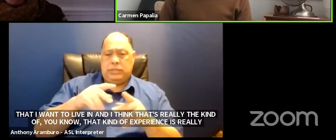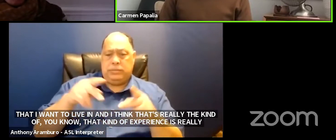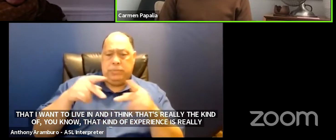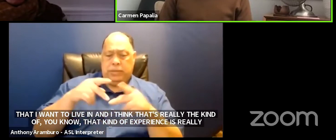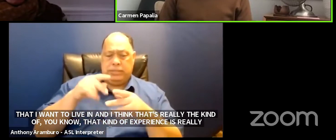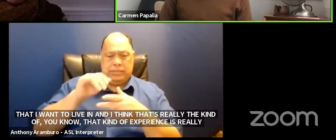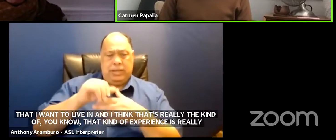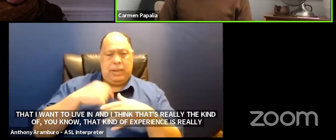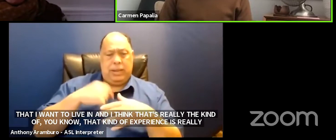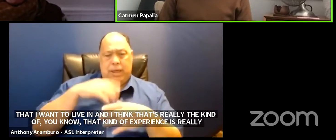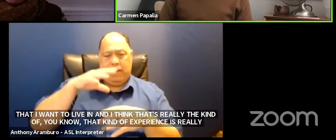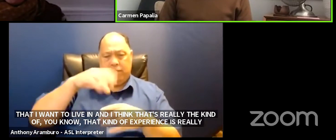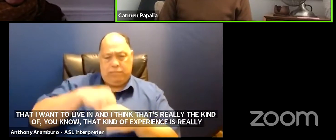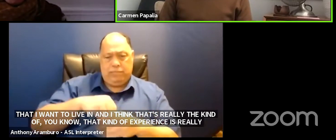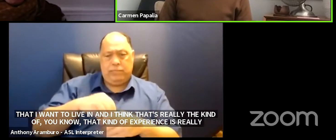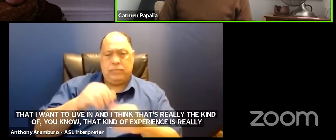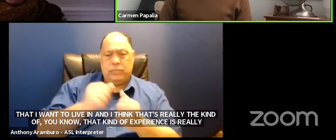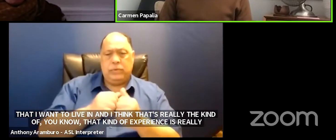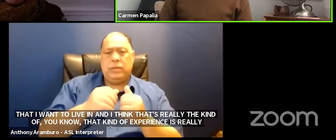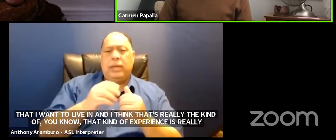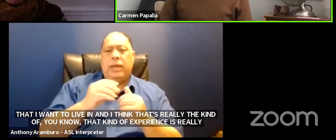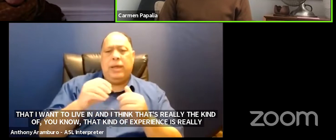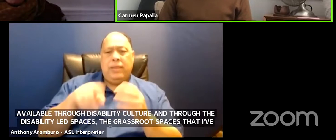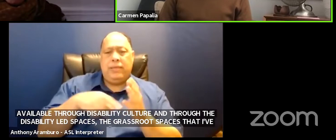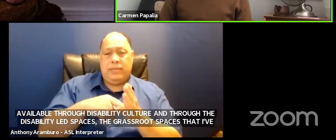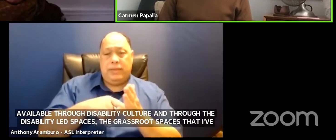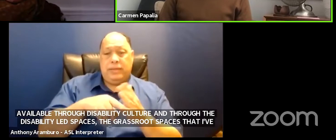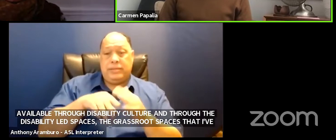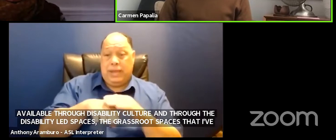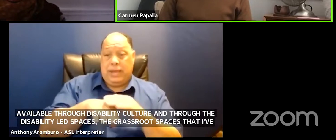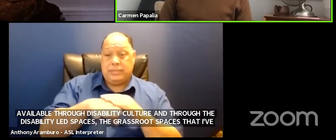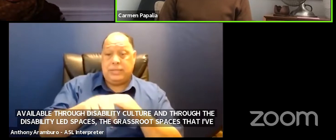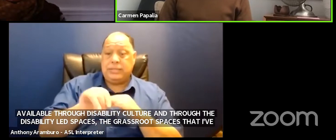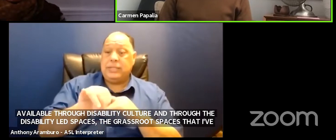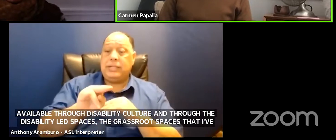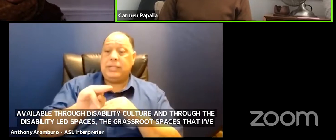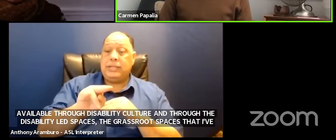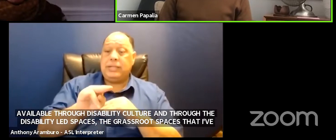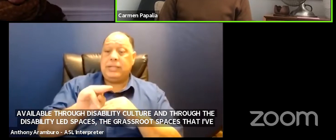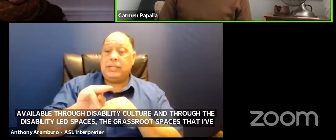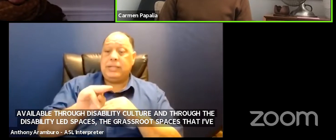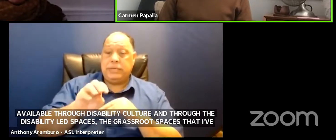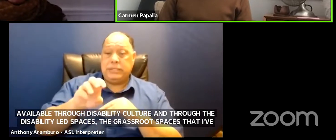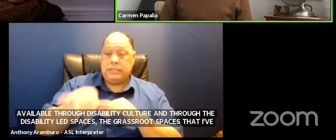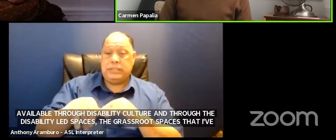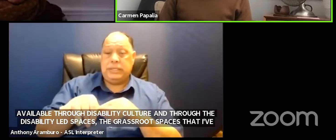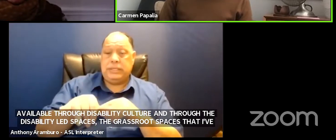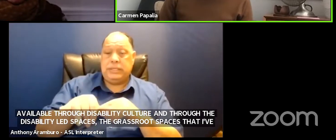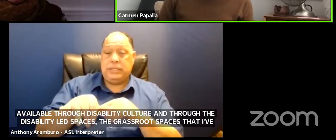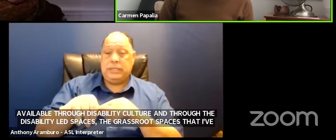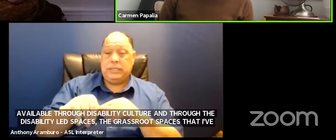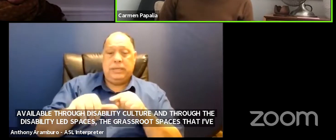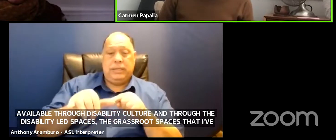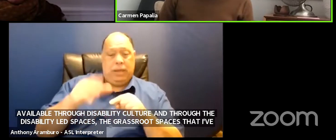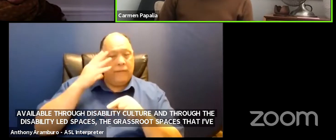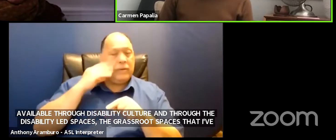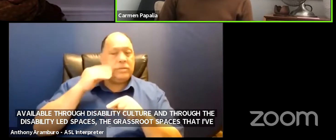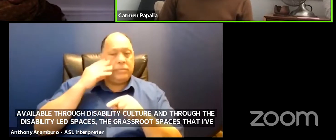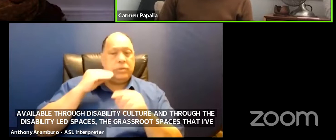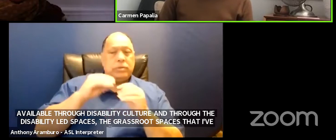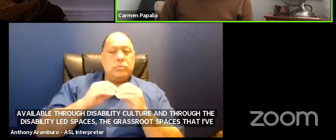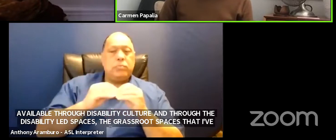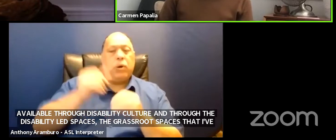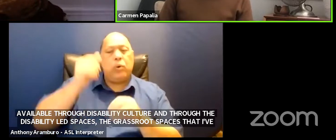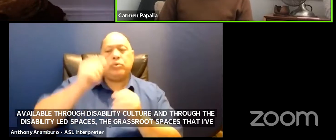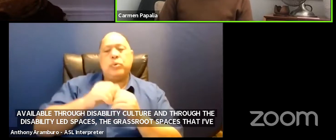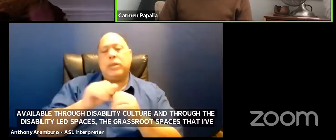participated in. So I think this access intimacy is something I experience most with other disabled people